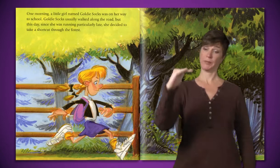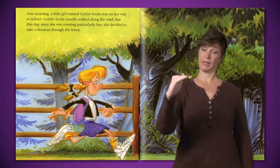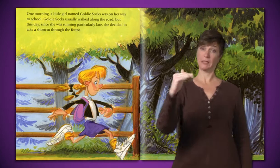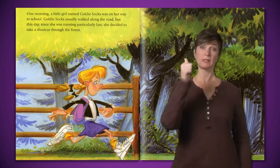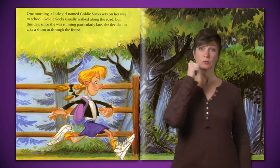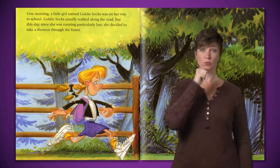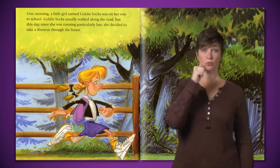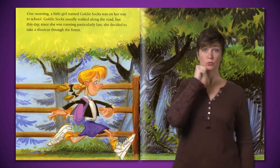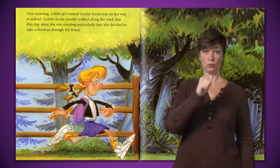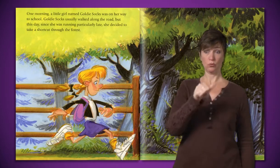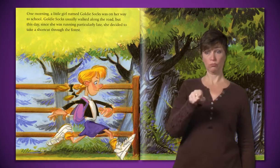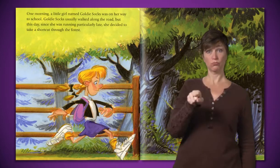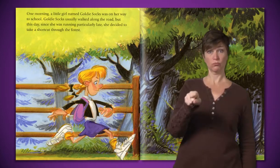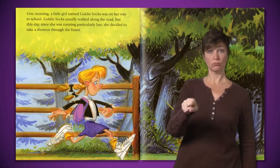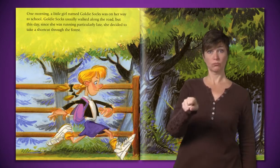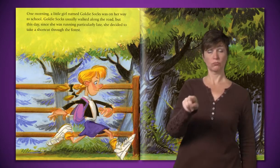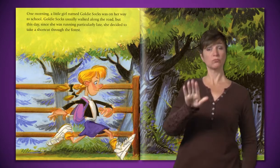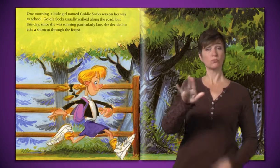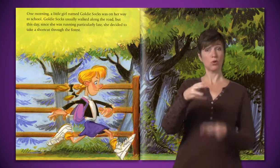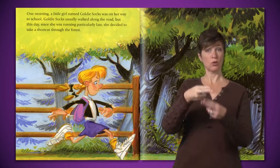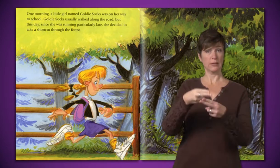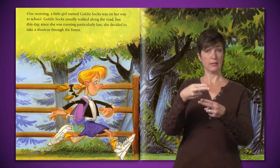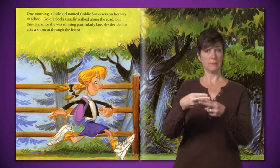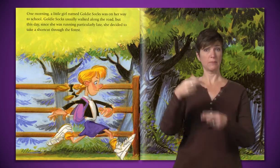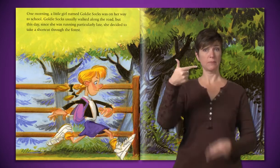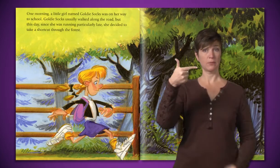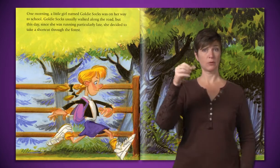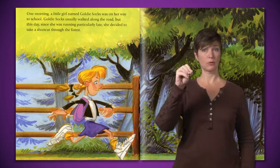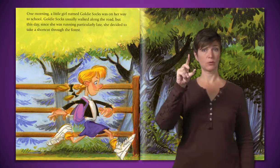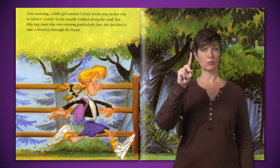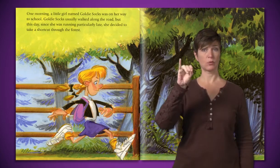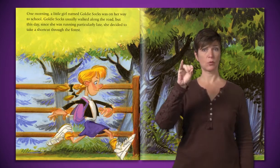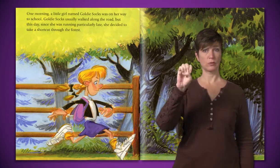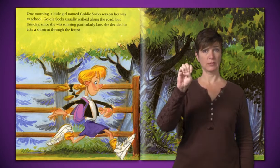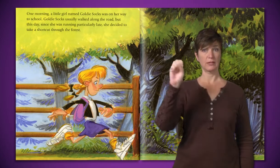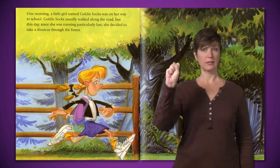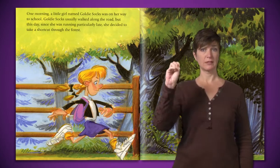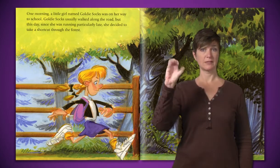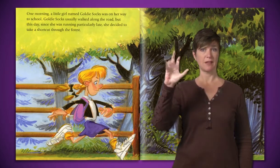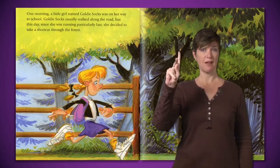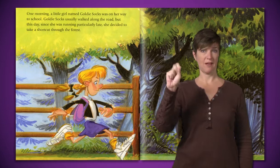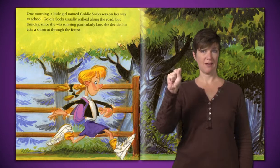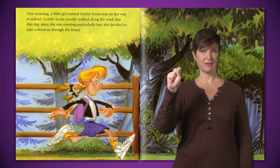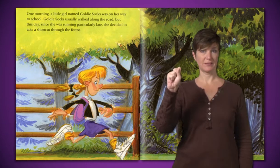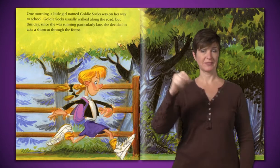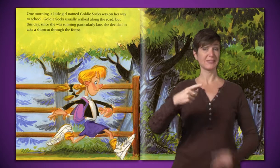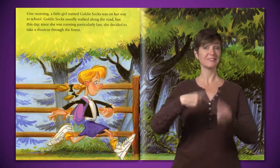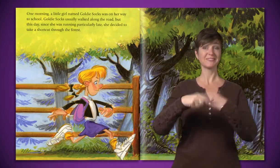One morning, a little girl named Goldie Socks